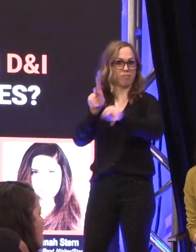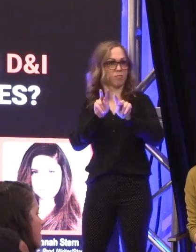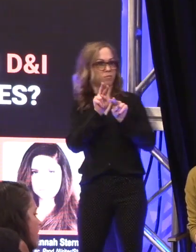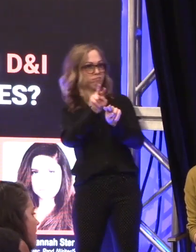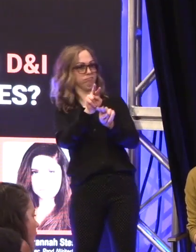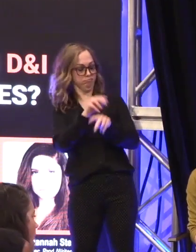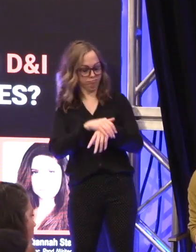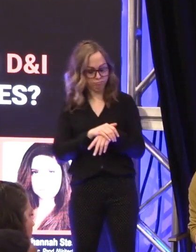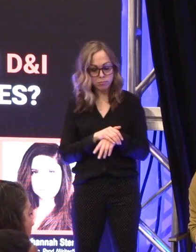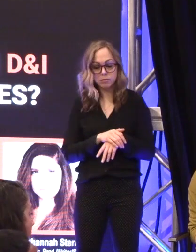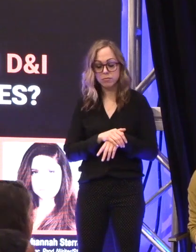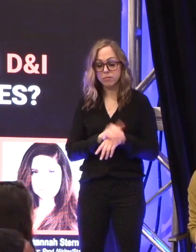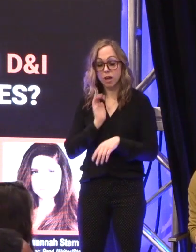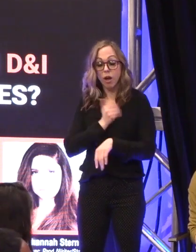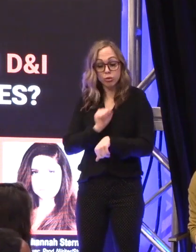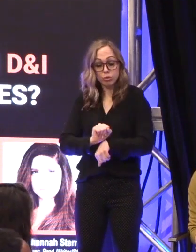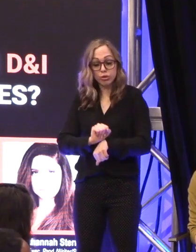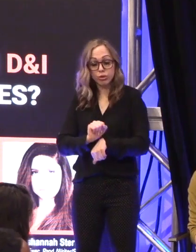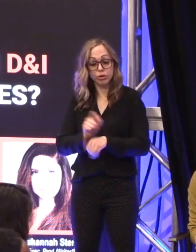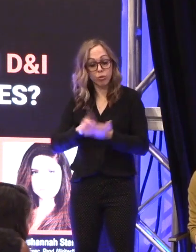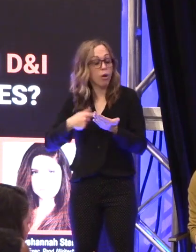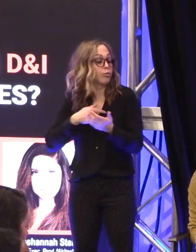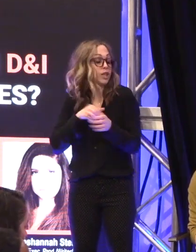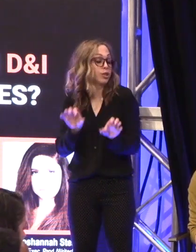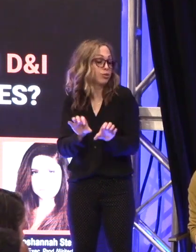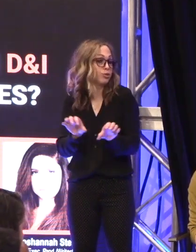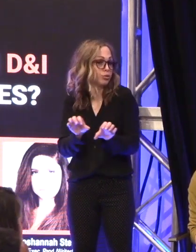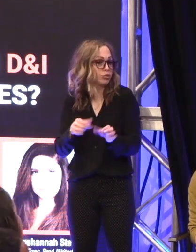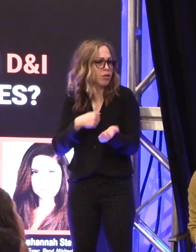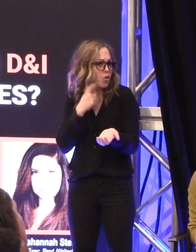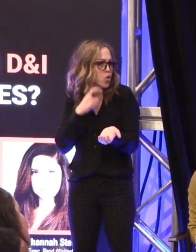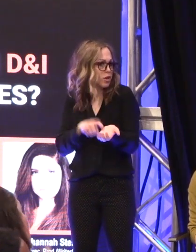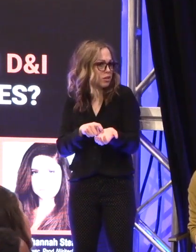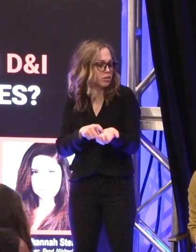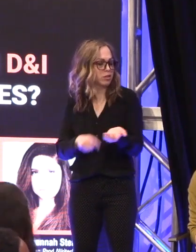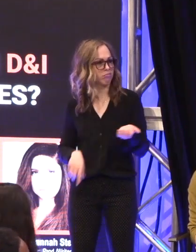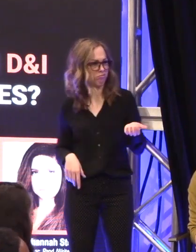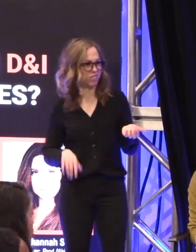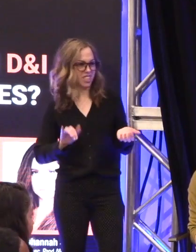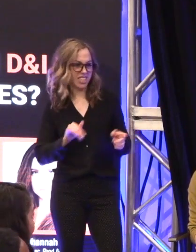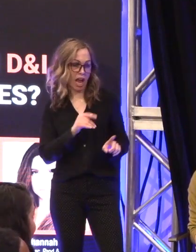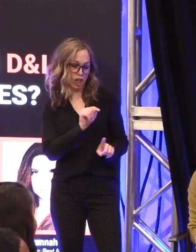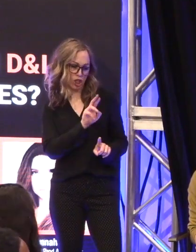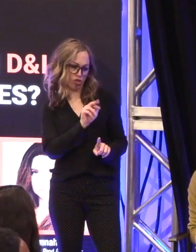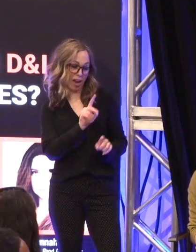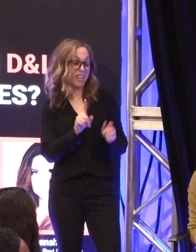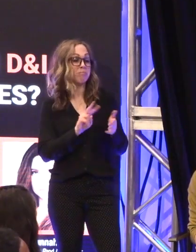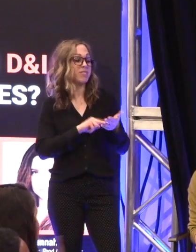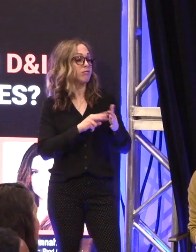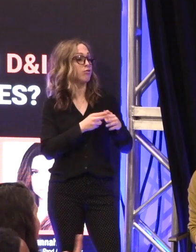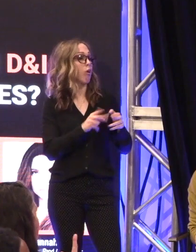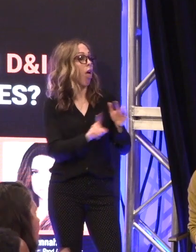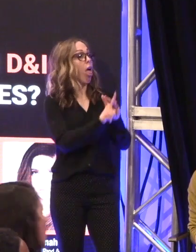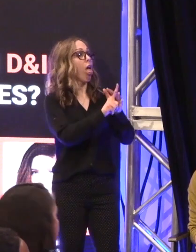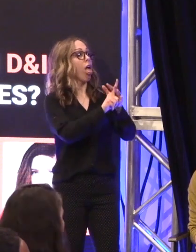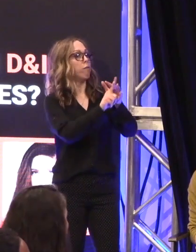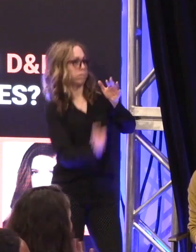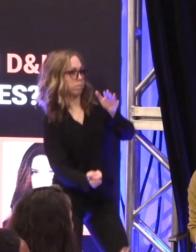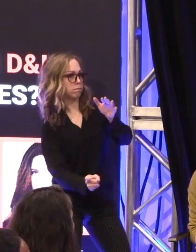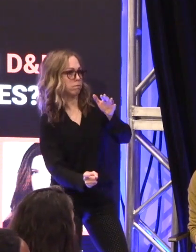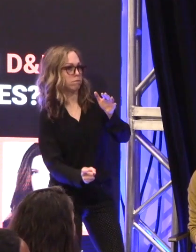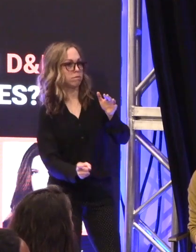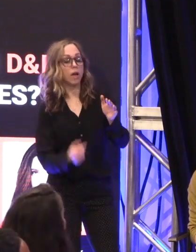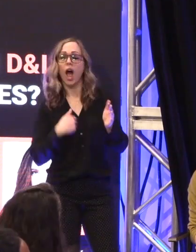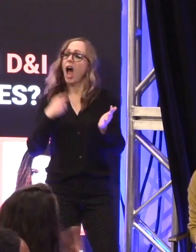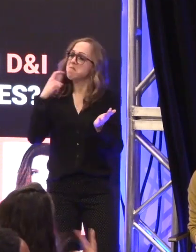find that the work that we're doing, as we look at, you know, we talk about, oh, is this a trend or is this something that is here to stay? I see more and more of